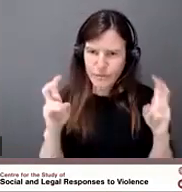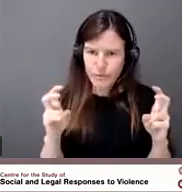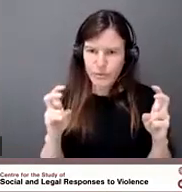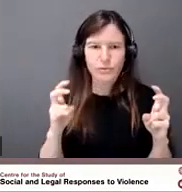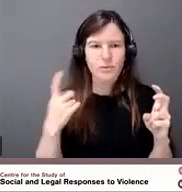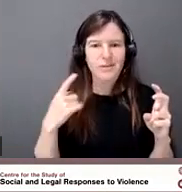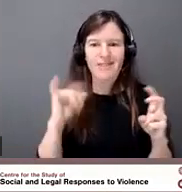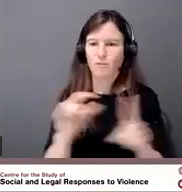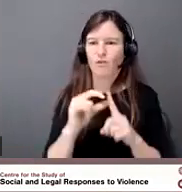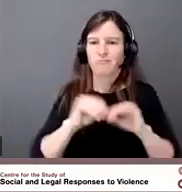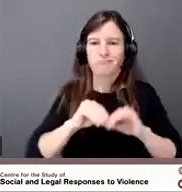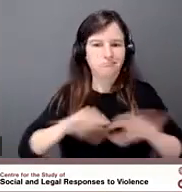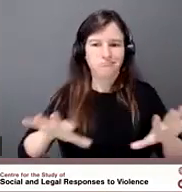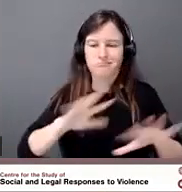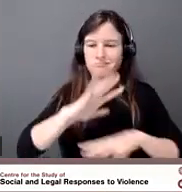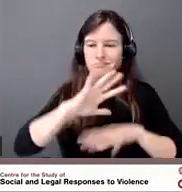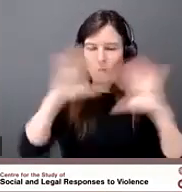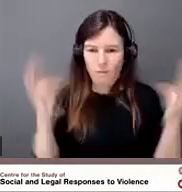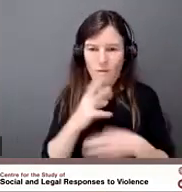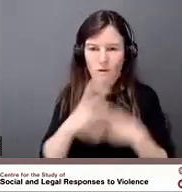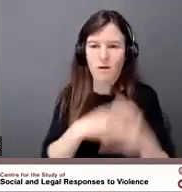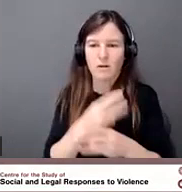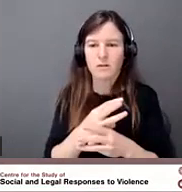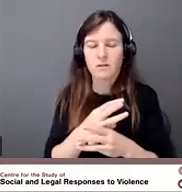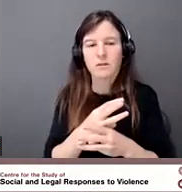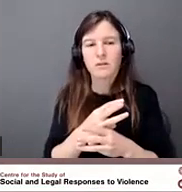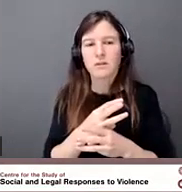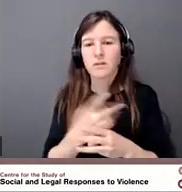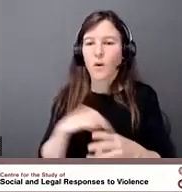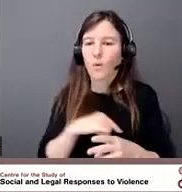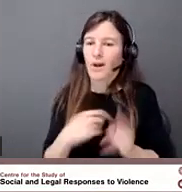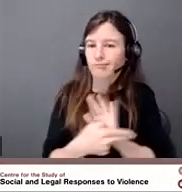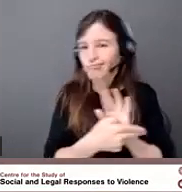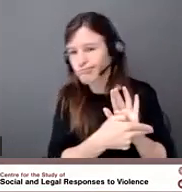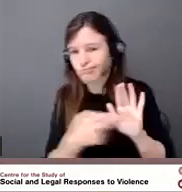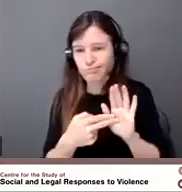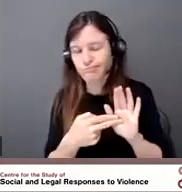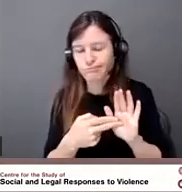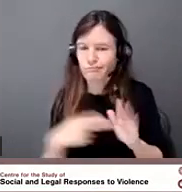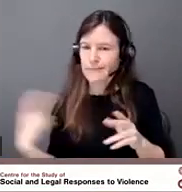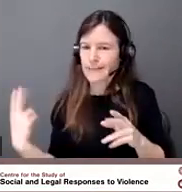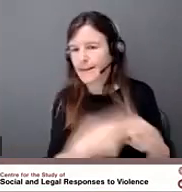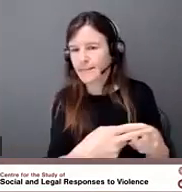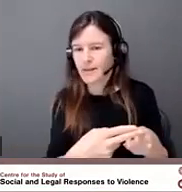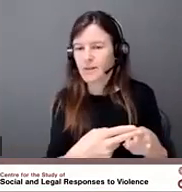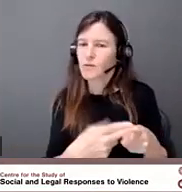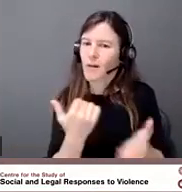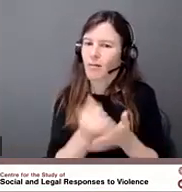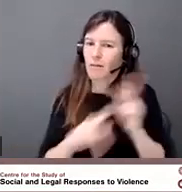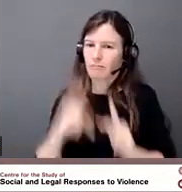We do so to draw attention to the volumes of global research, including our own and others in Canada,